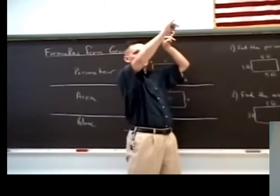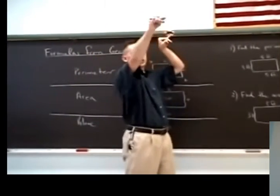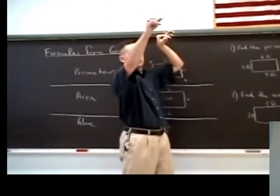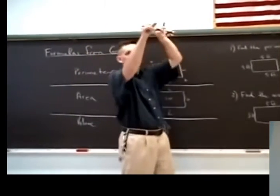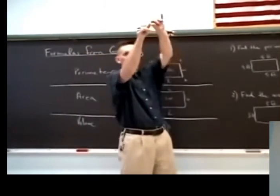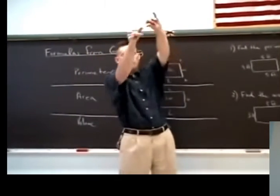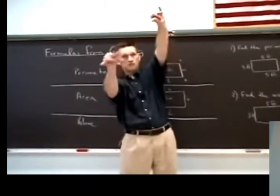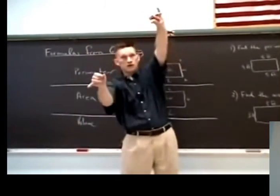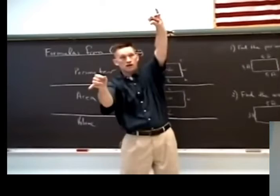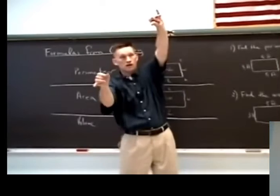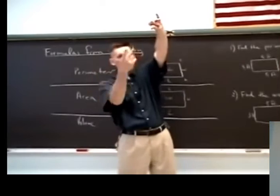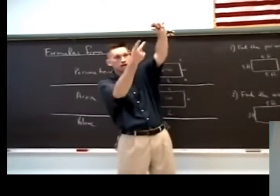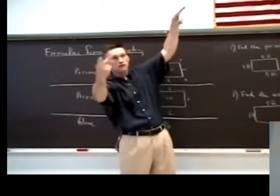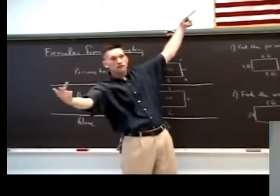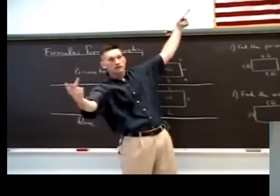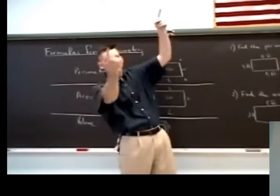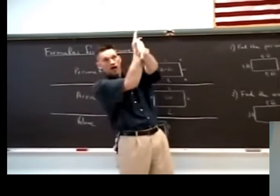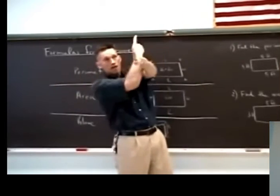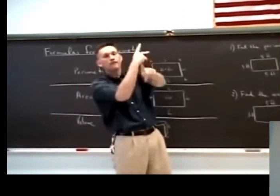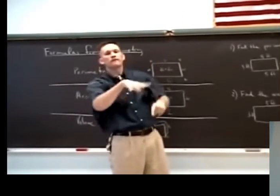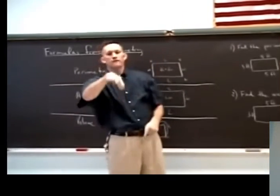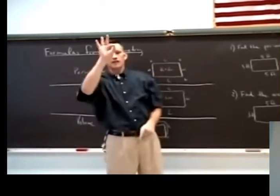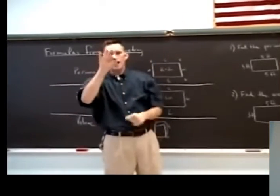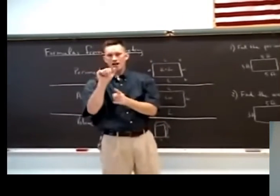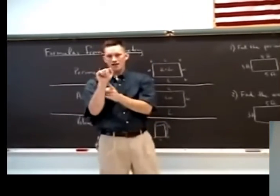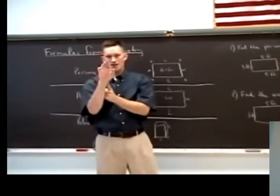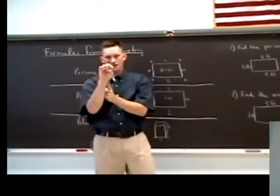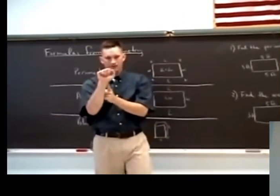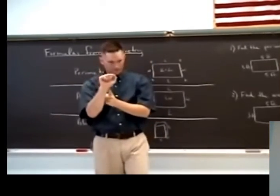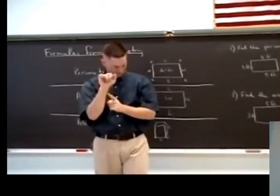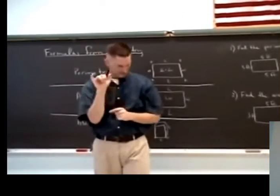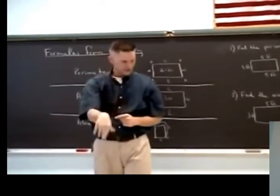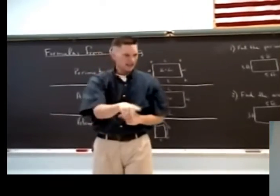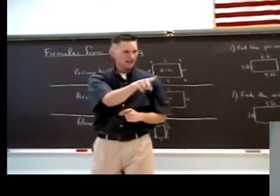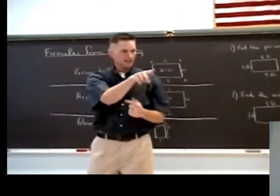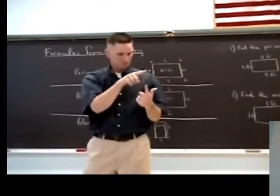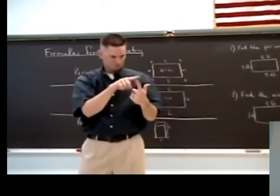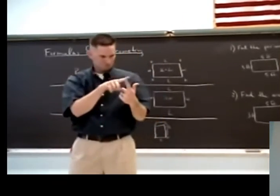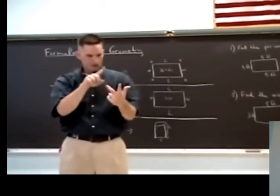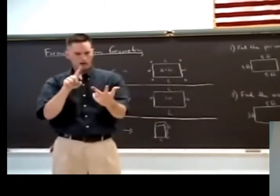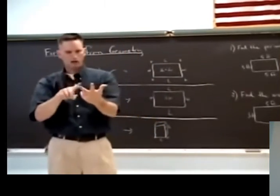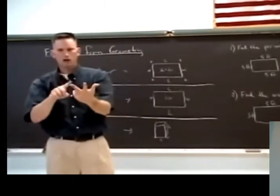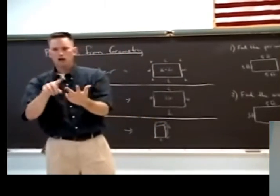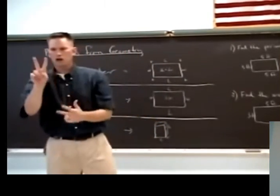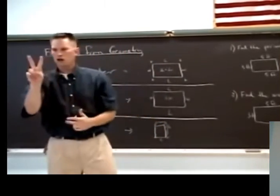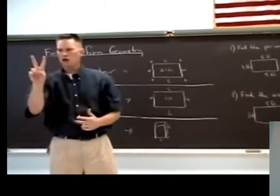Another example of an area of something, a roof. Yeah, correct.